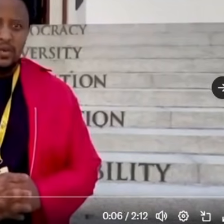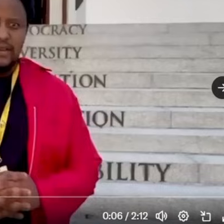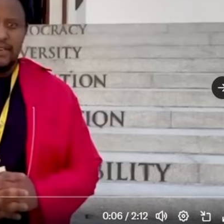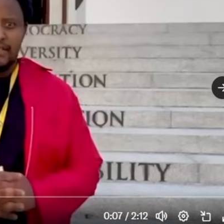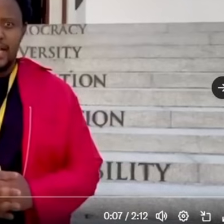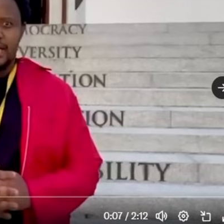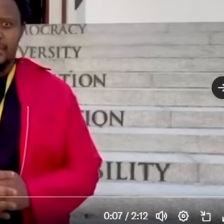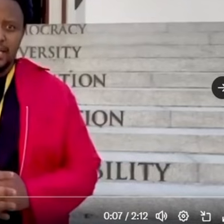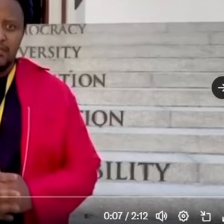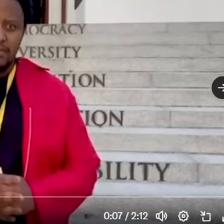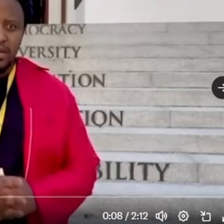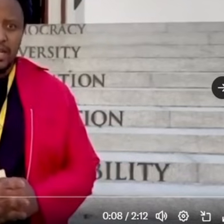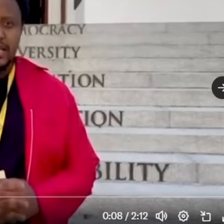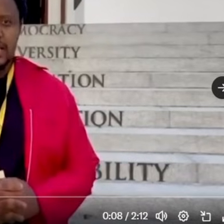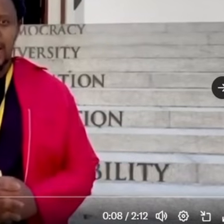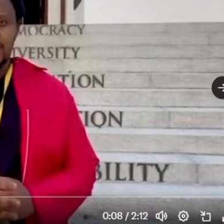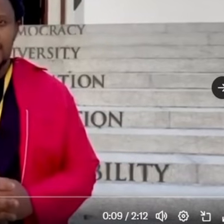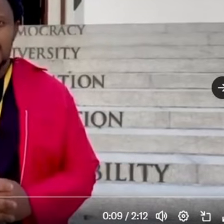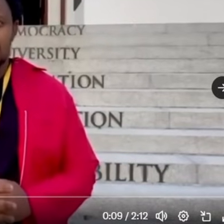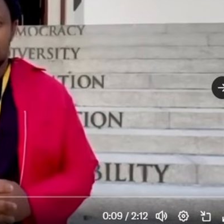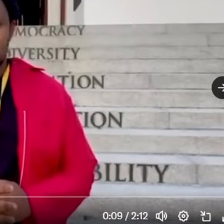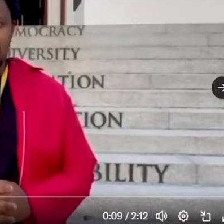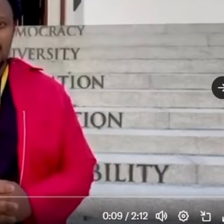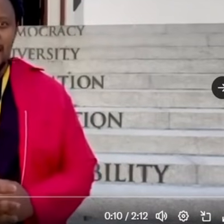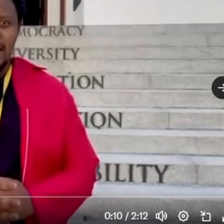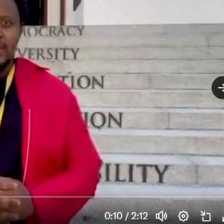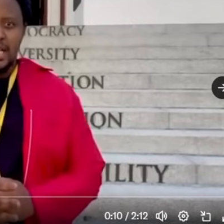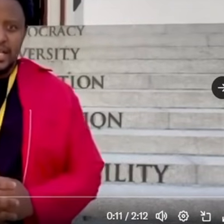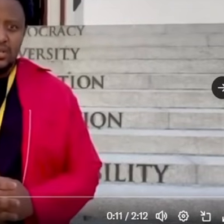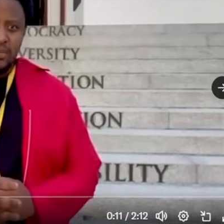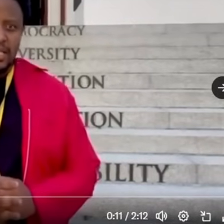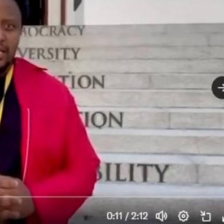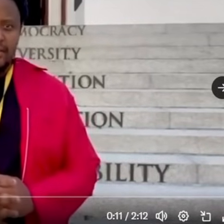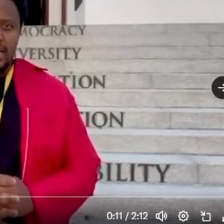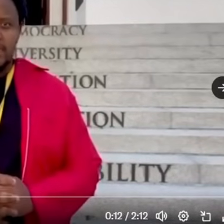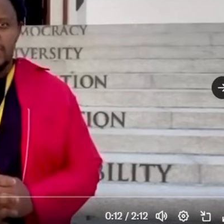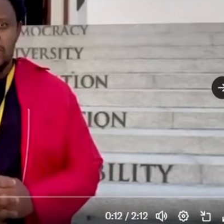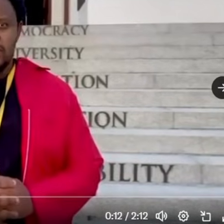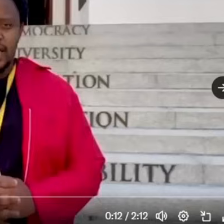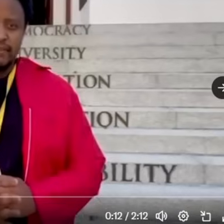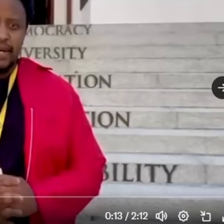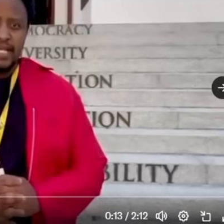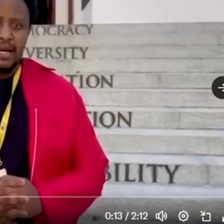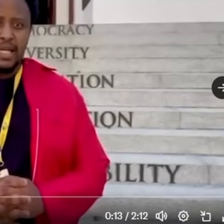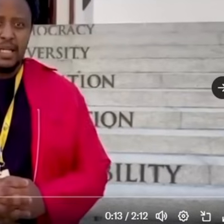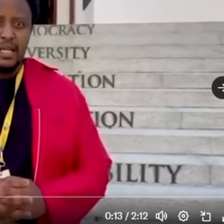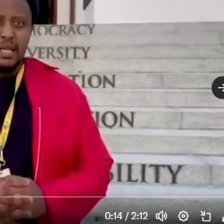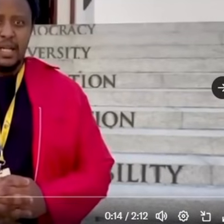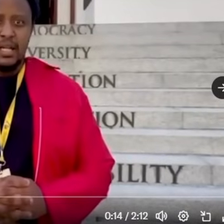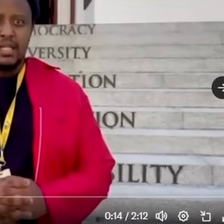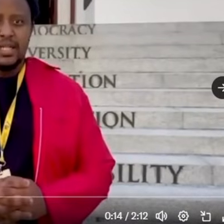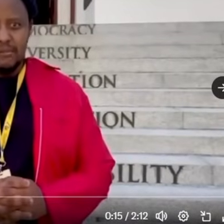So today we have referred the Minister of Sports, Arts and Culture, Gayton McKenzie, to the Ethics Committee for his misuse of taxpayers'